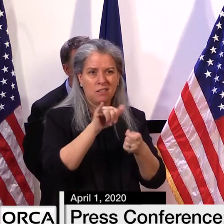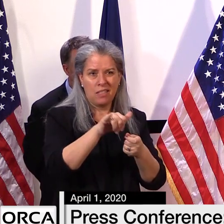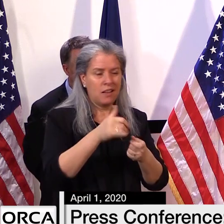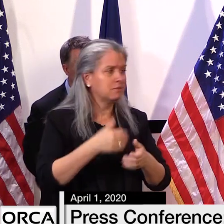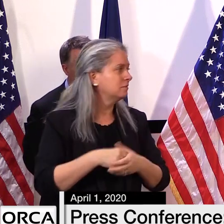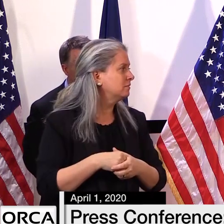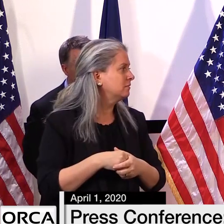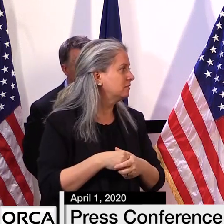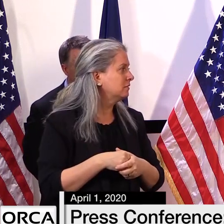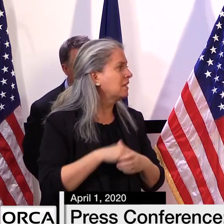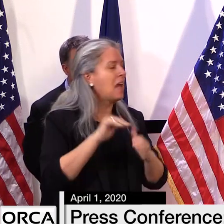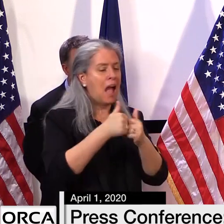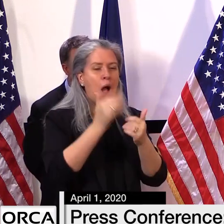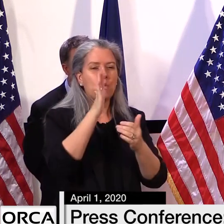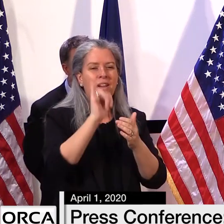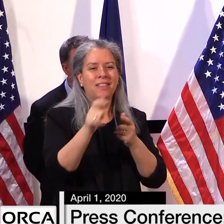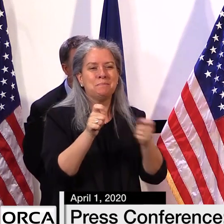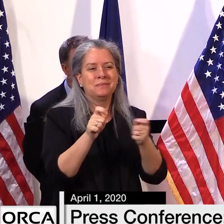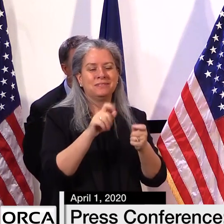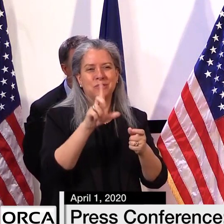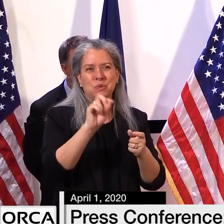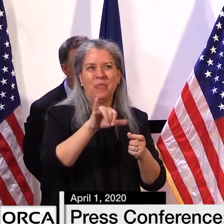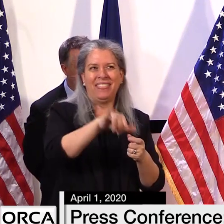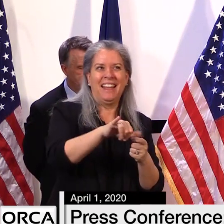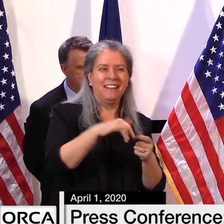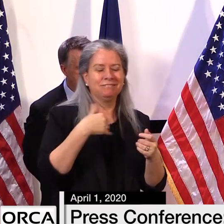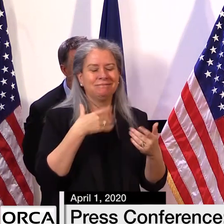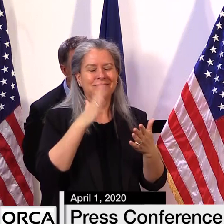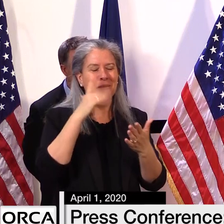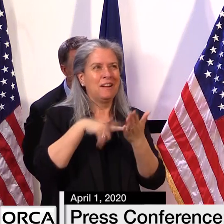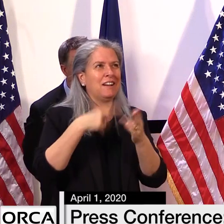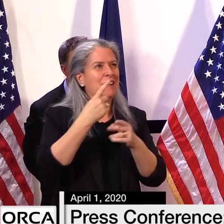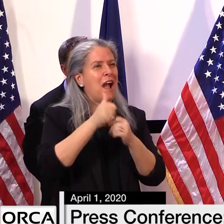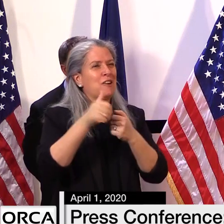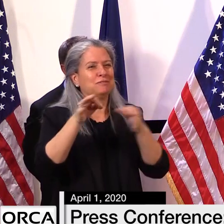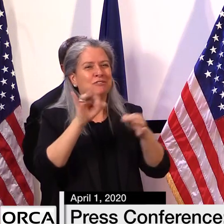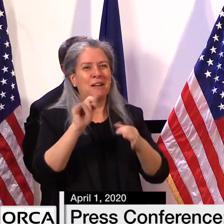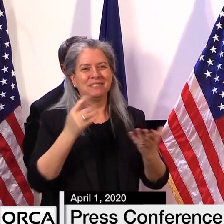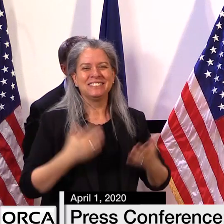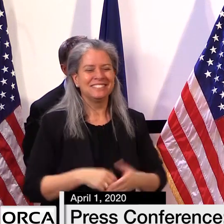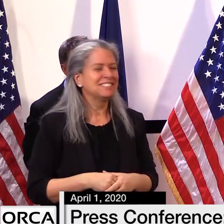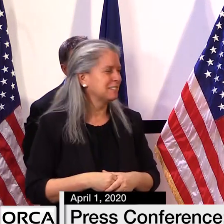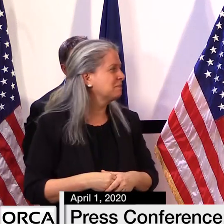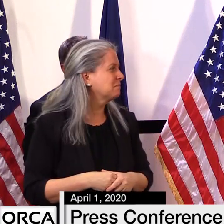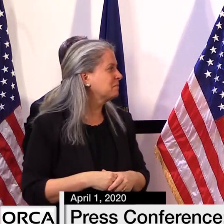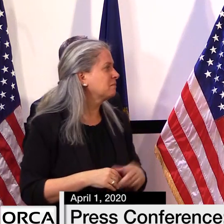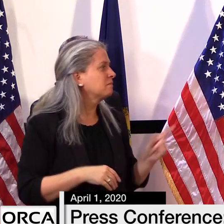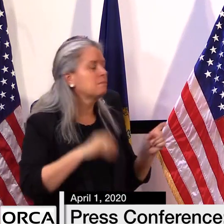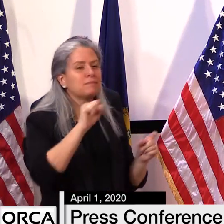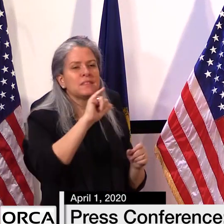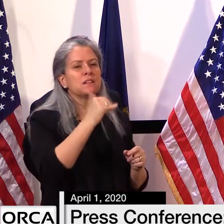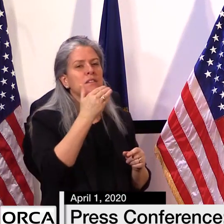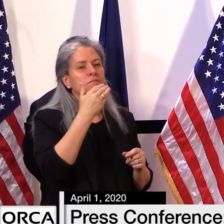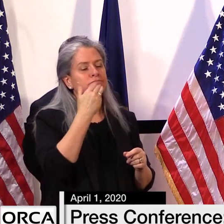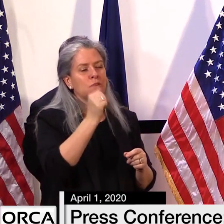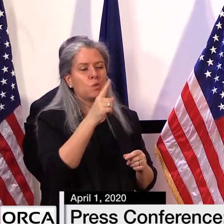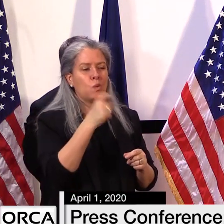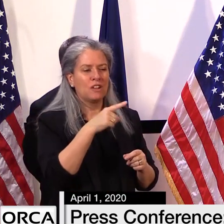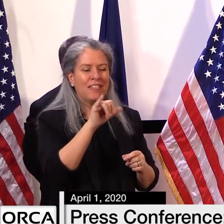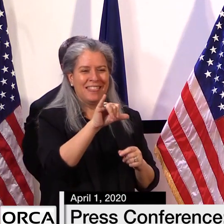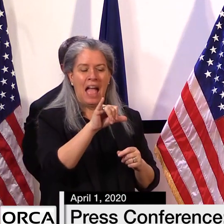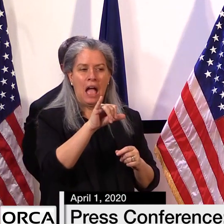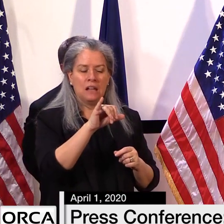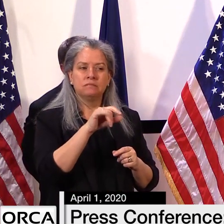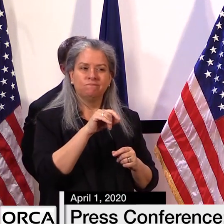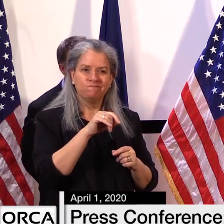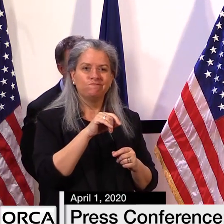what's the word? Administered, thank you. Thank you for the question. I think that's some of the nuance that we are